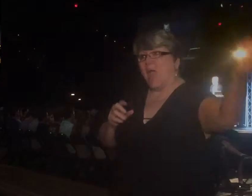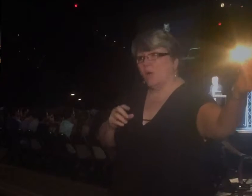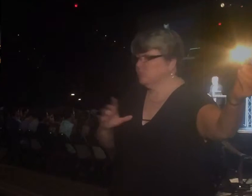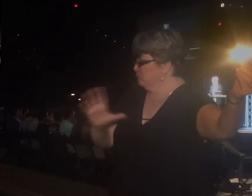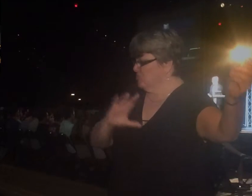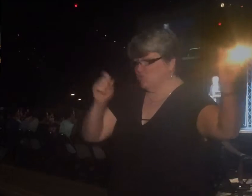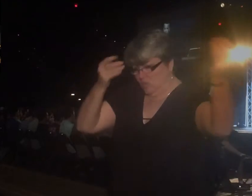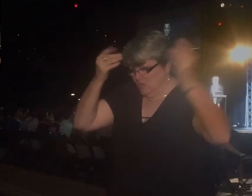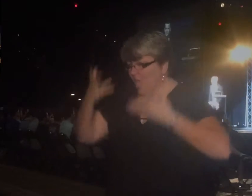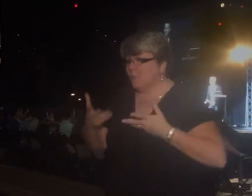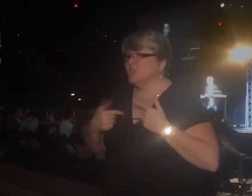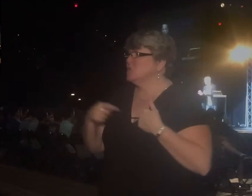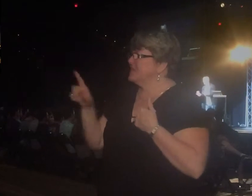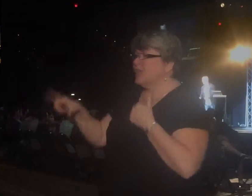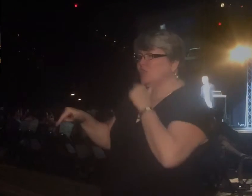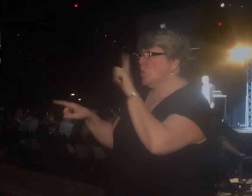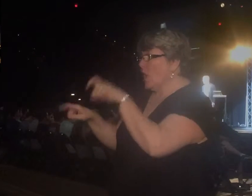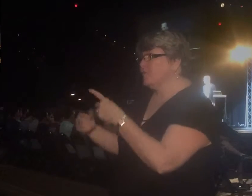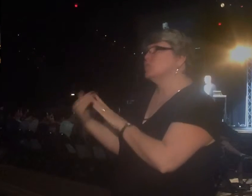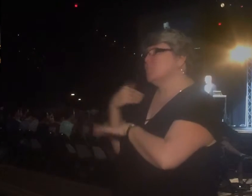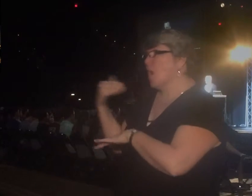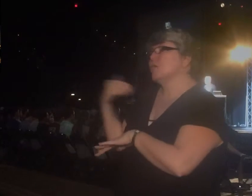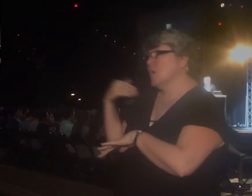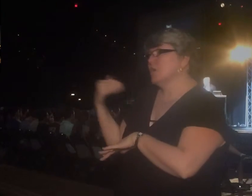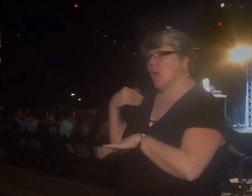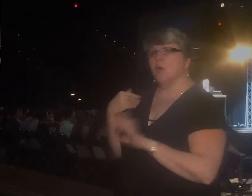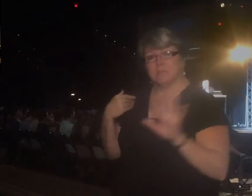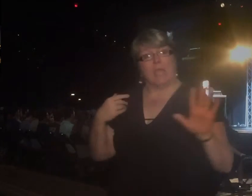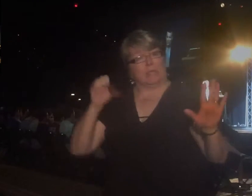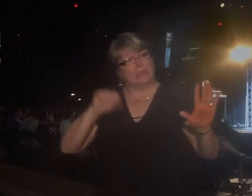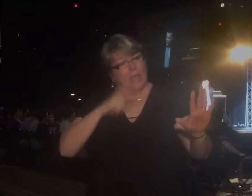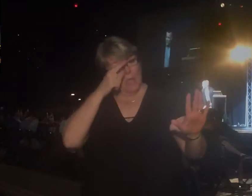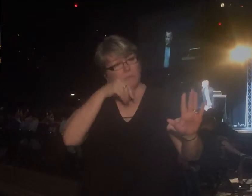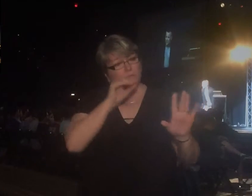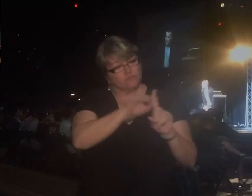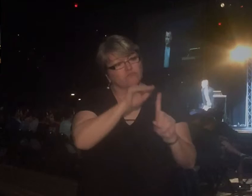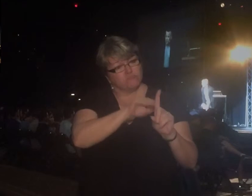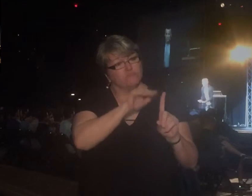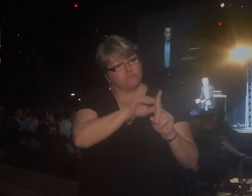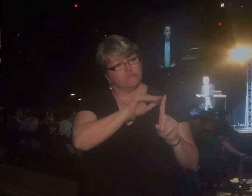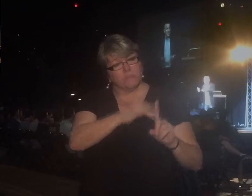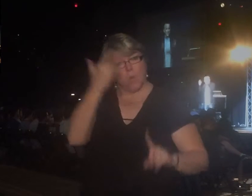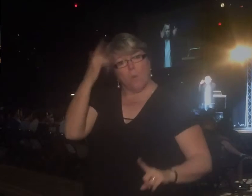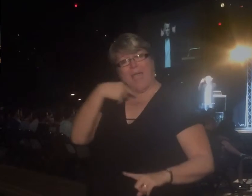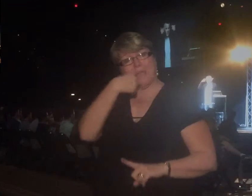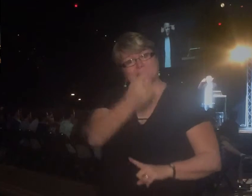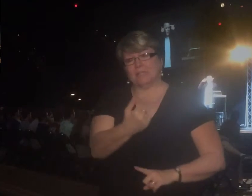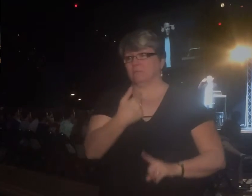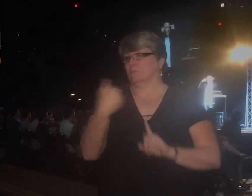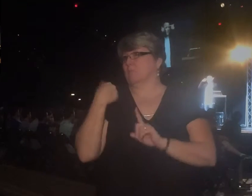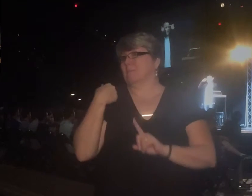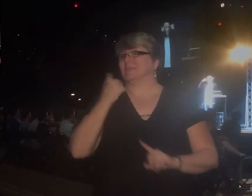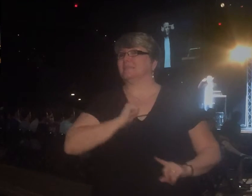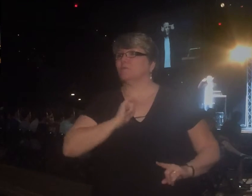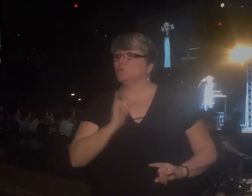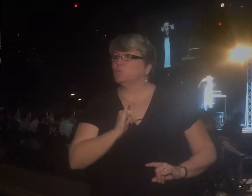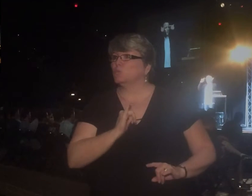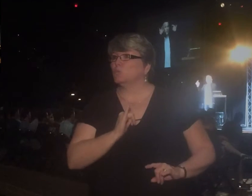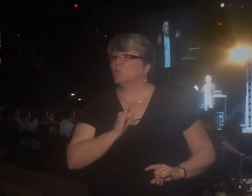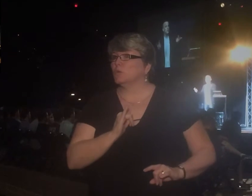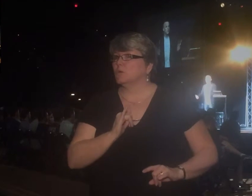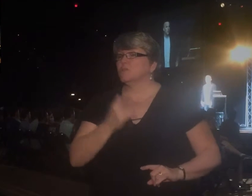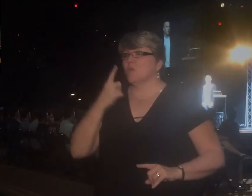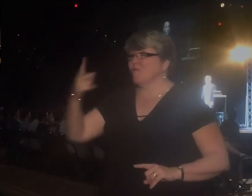like you need to get out of this, you can tell me that. And she would say, you don't have to keep telling me that. And I would say, yeah, I do, because I'm saying it to